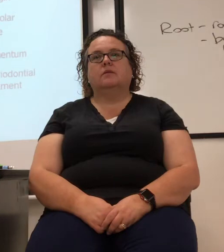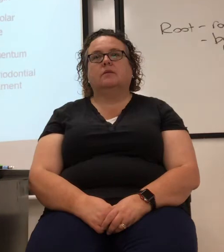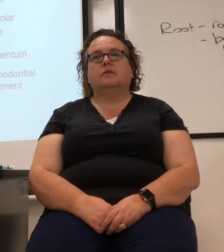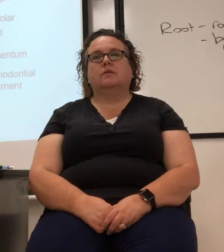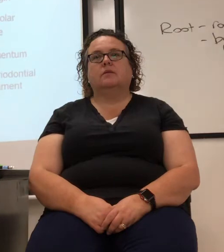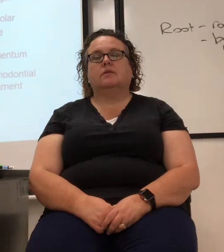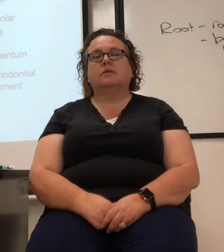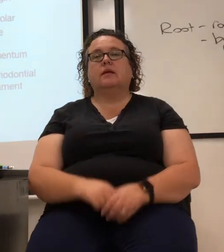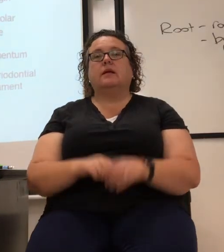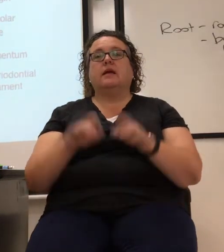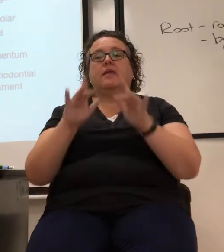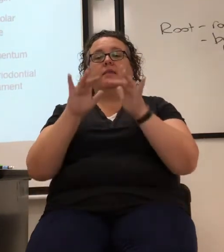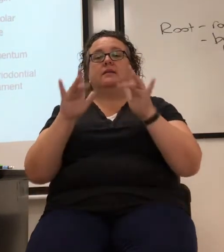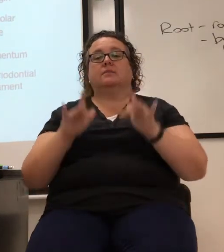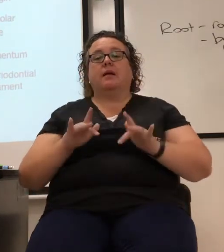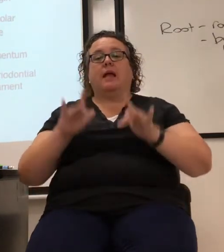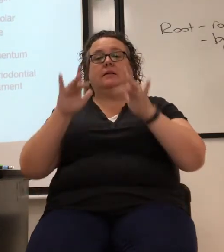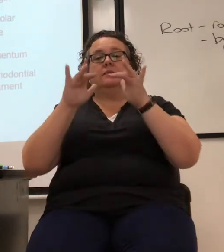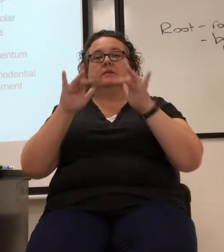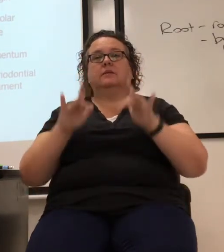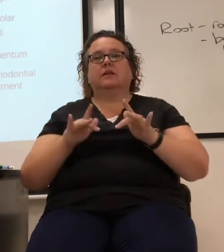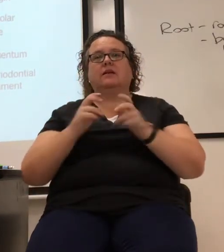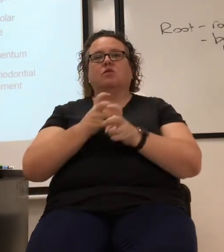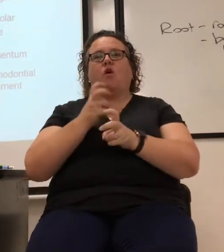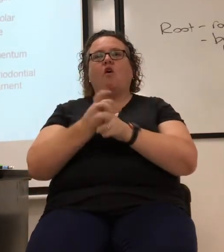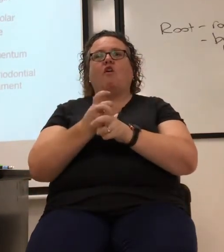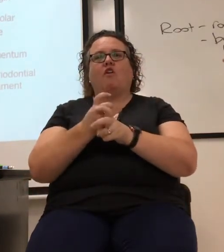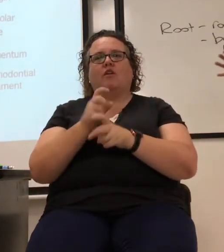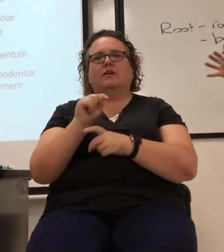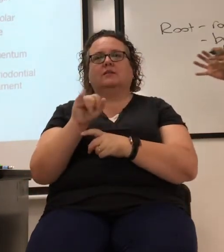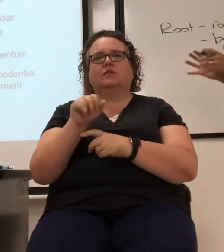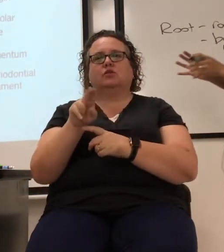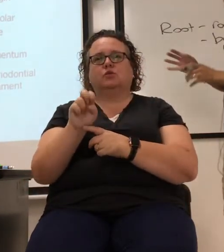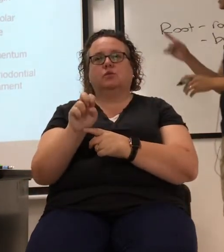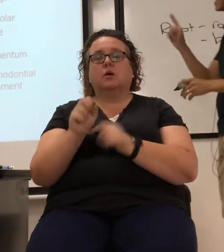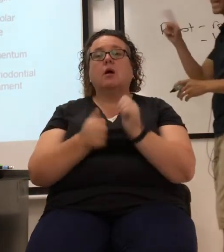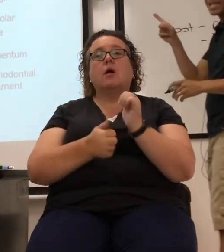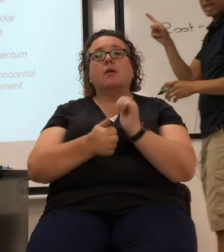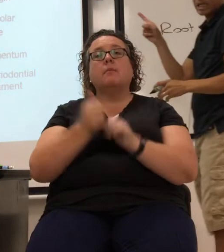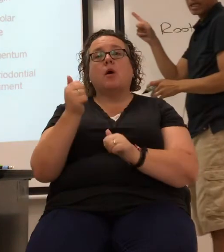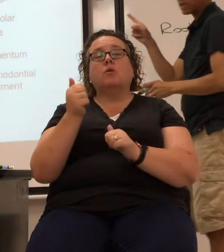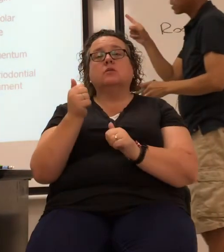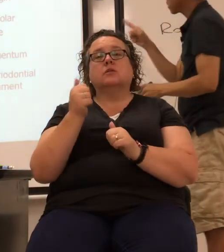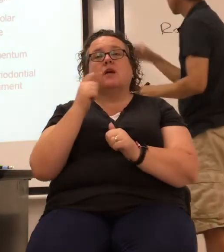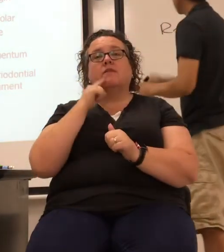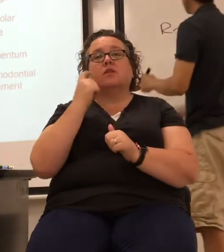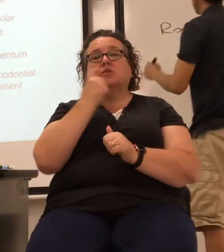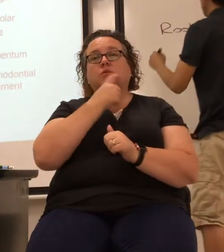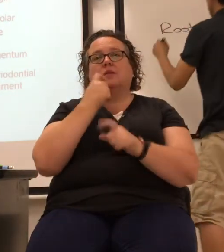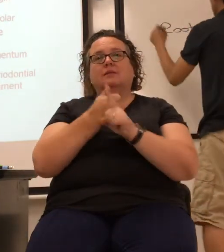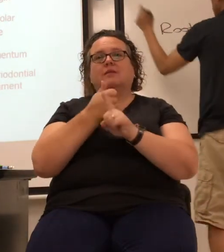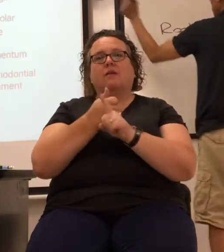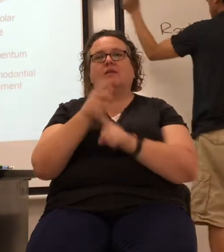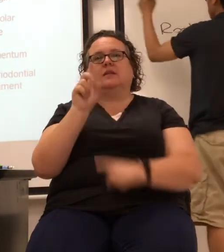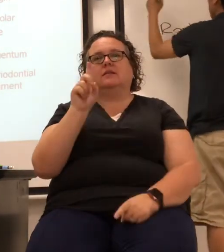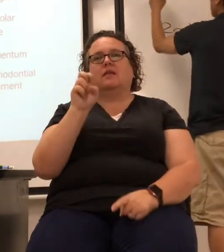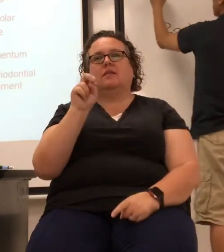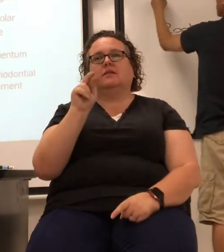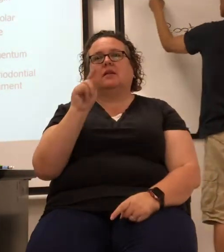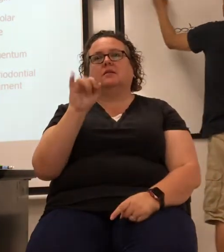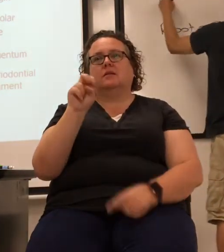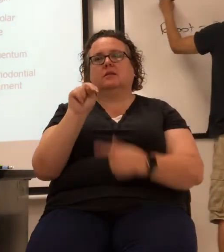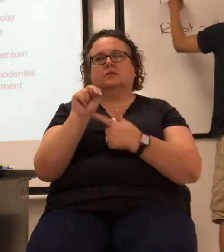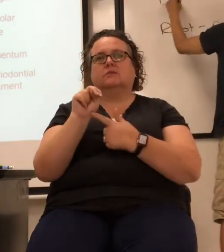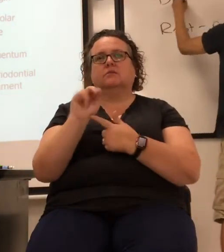The space around the pulp chamber is hard tissue. The majority of the tooth is the dentin, as the picture